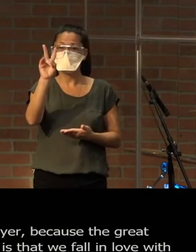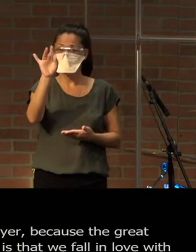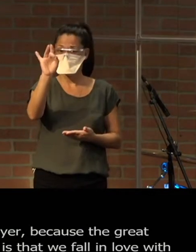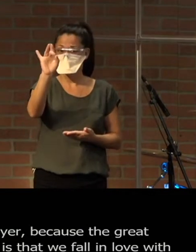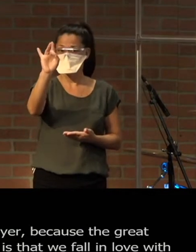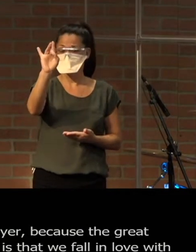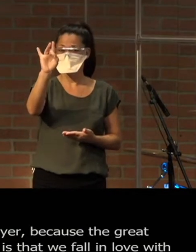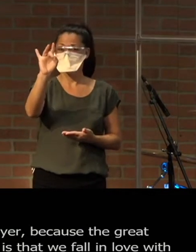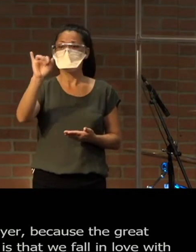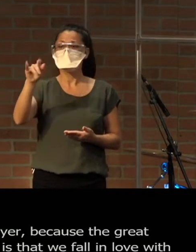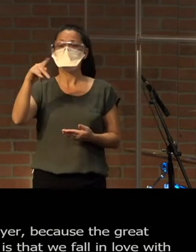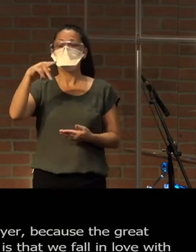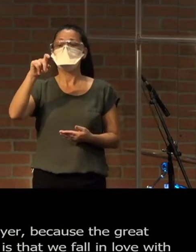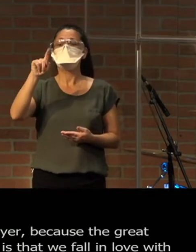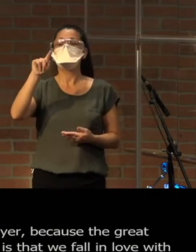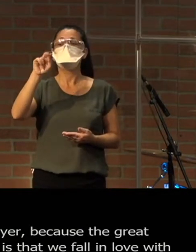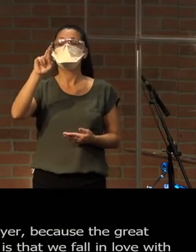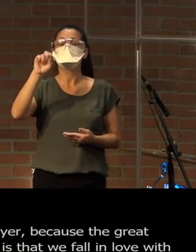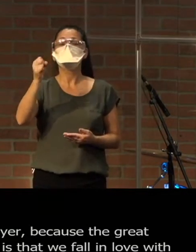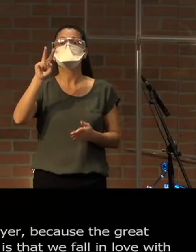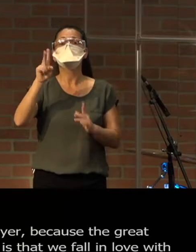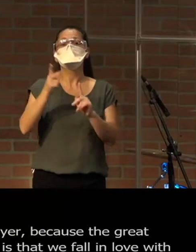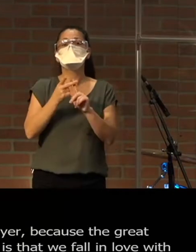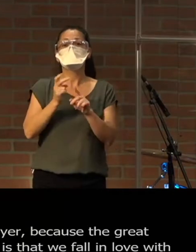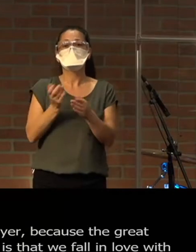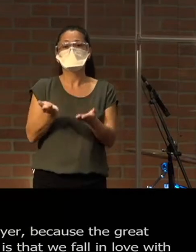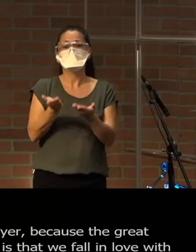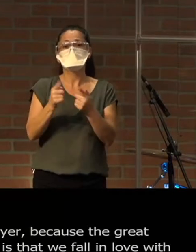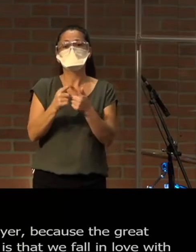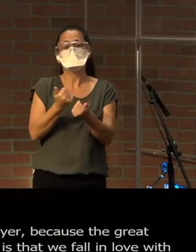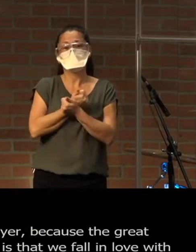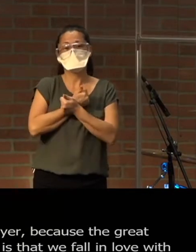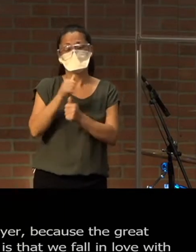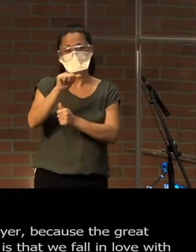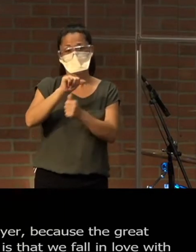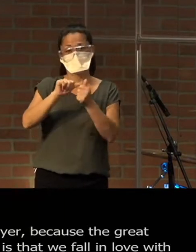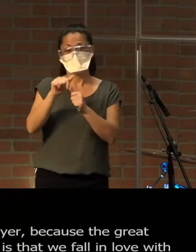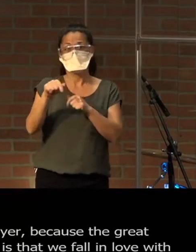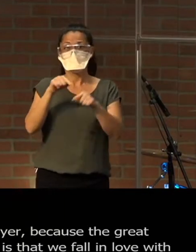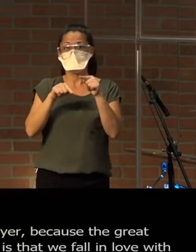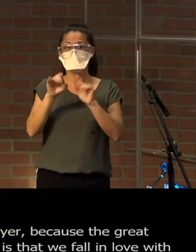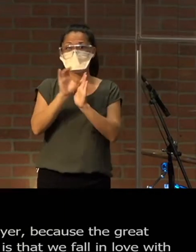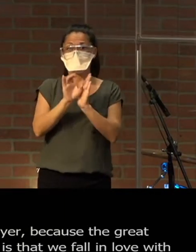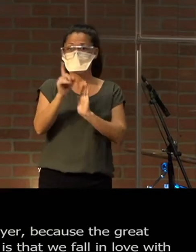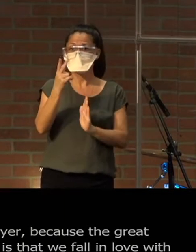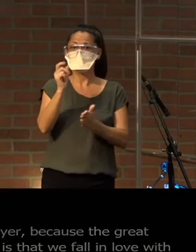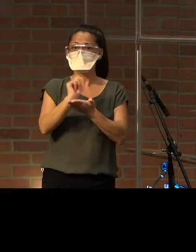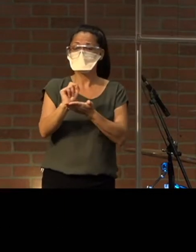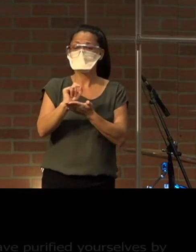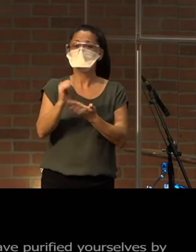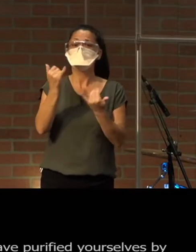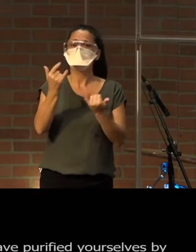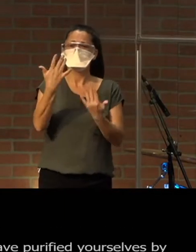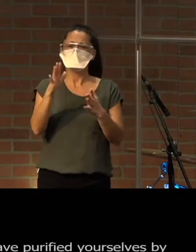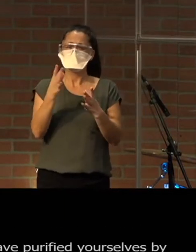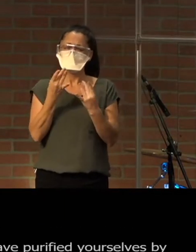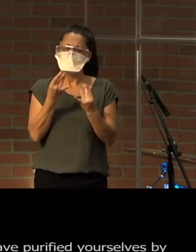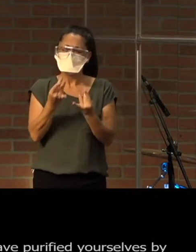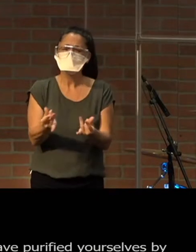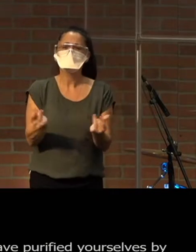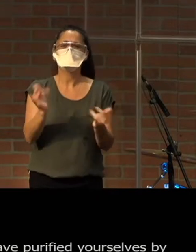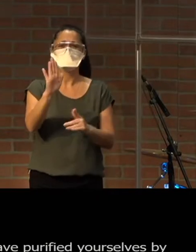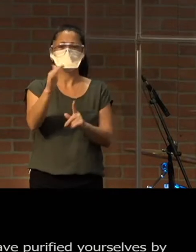second encouragement to love one another. Back in chapter 1, he wrote, now that you have purified